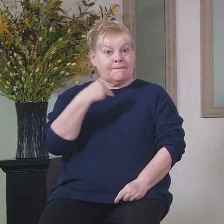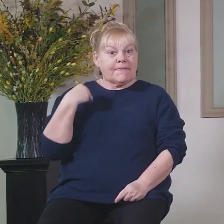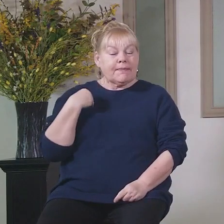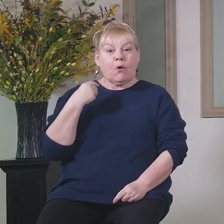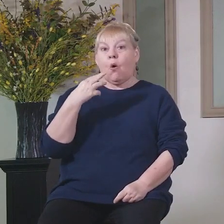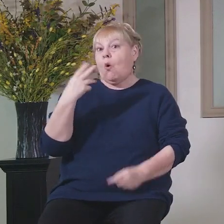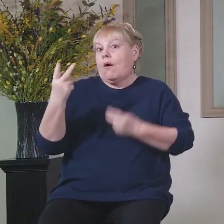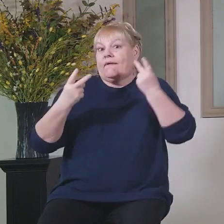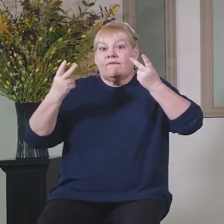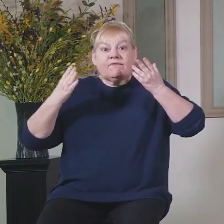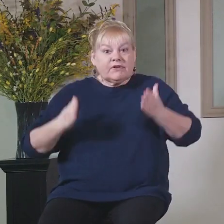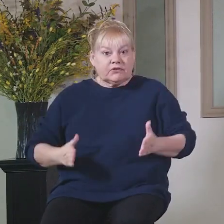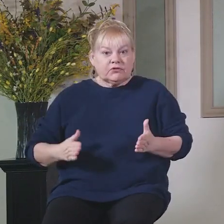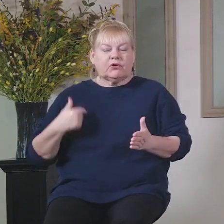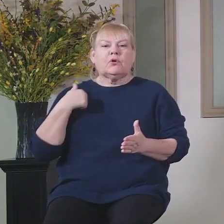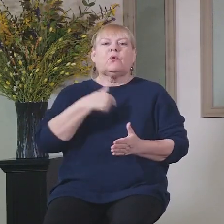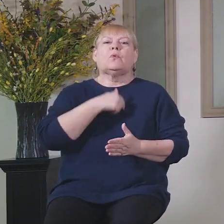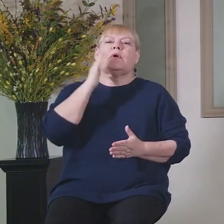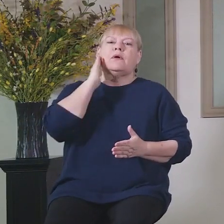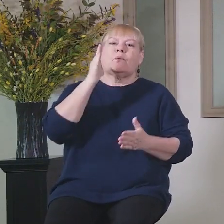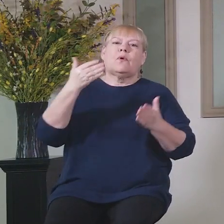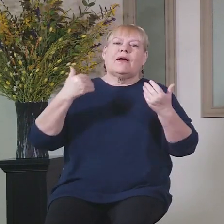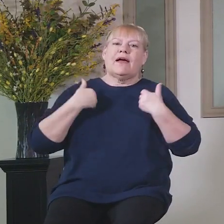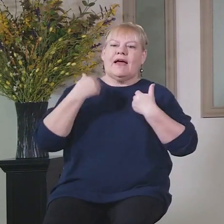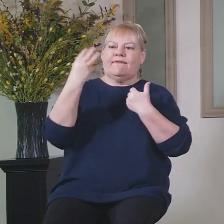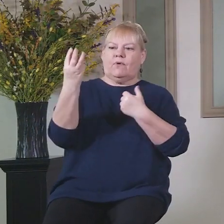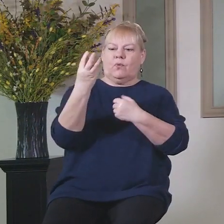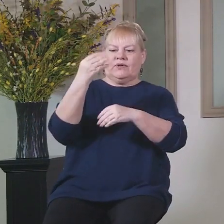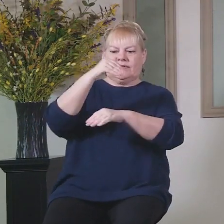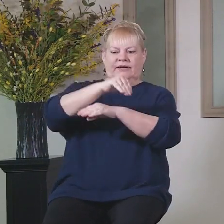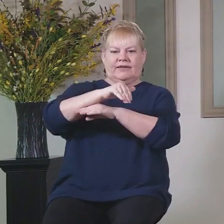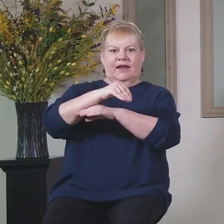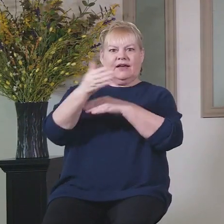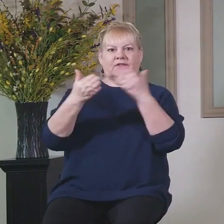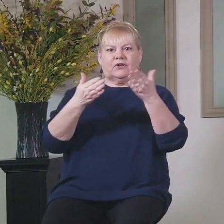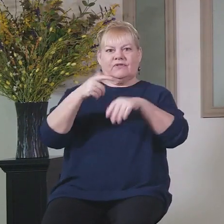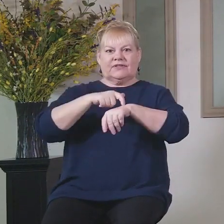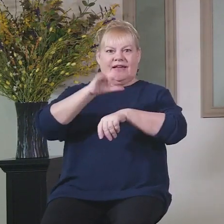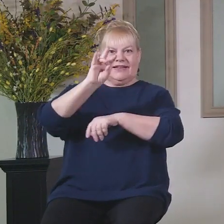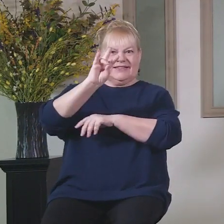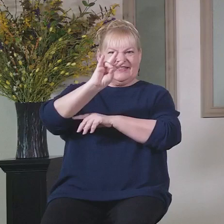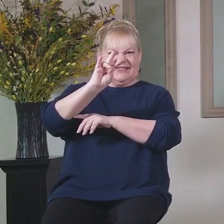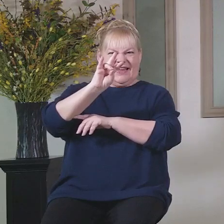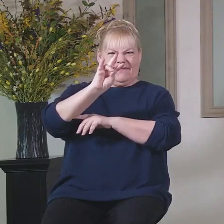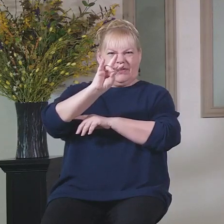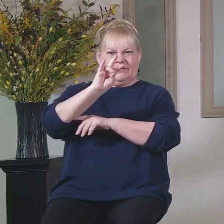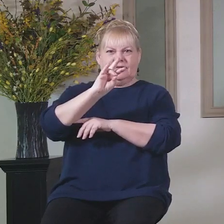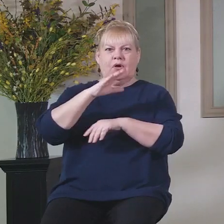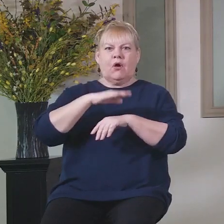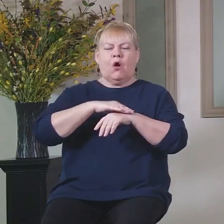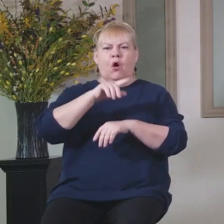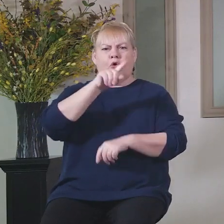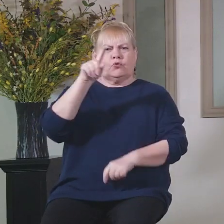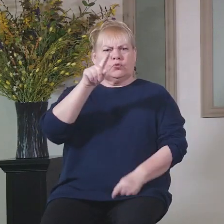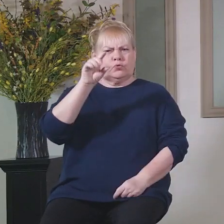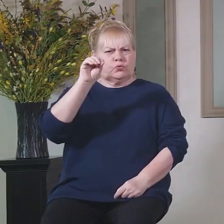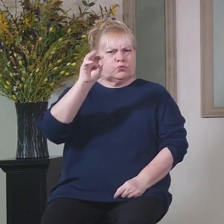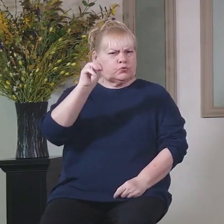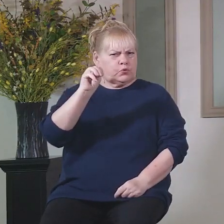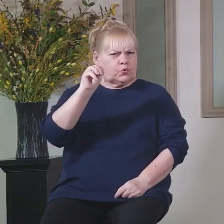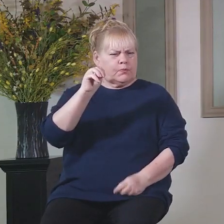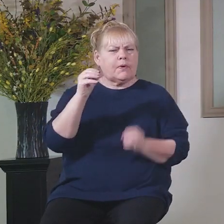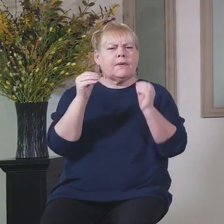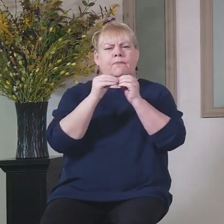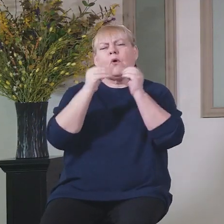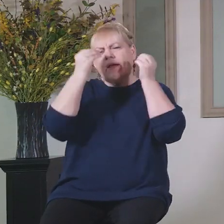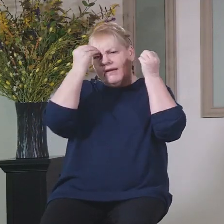We will have a Wednesday evening service at 7 p.m. It will be on Zoom, so further information